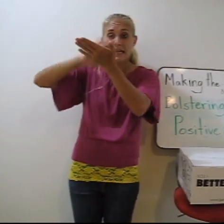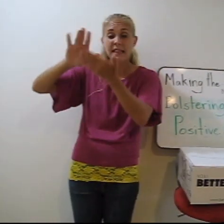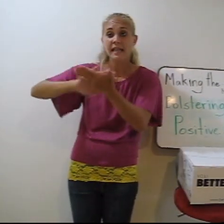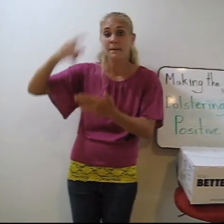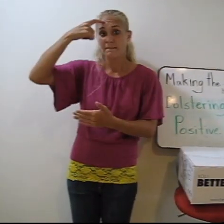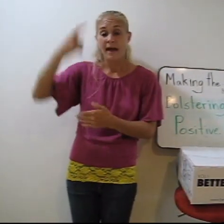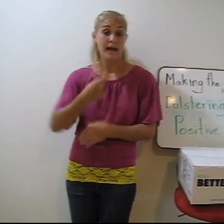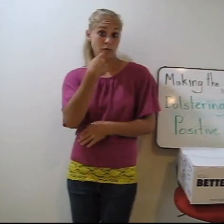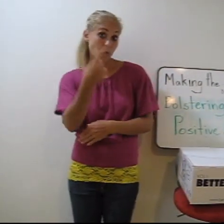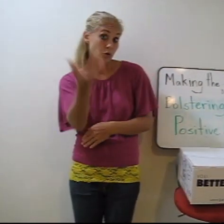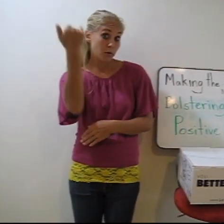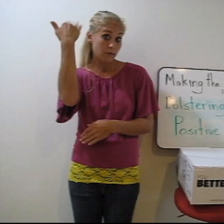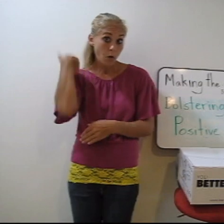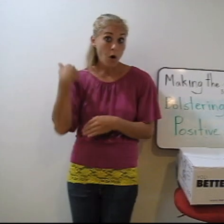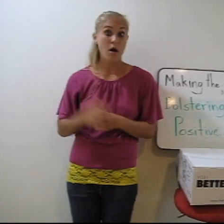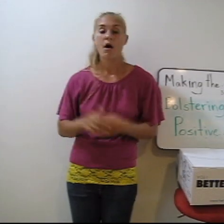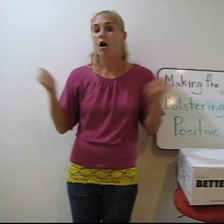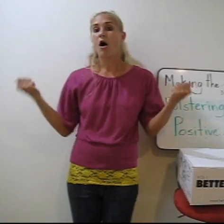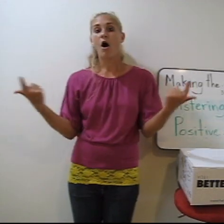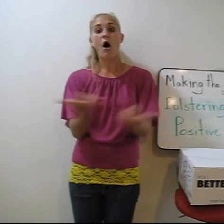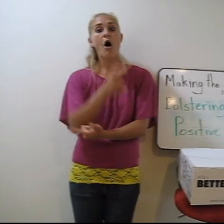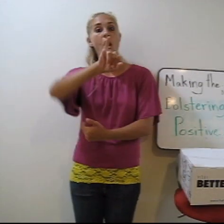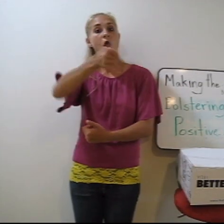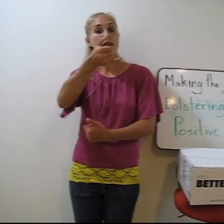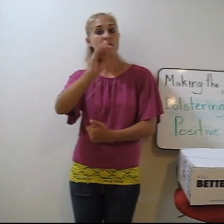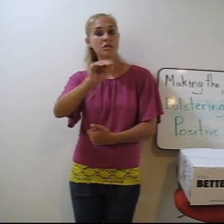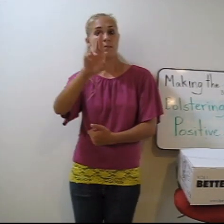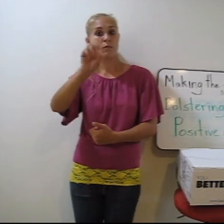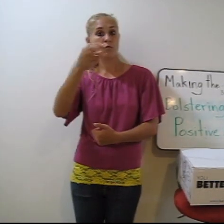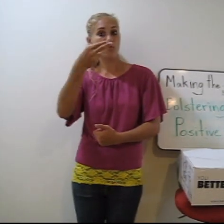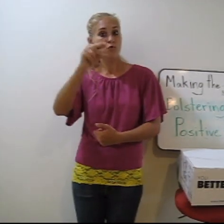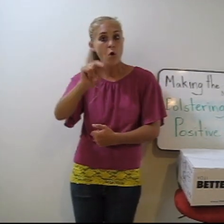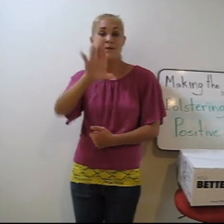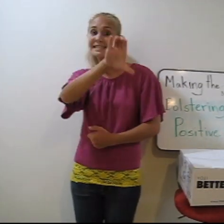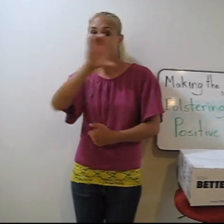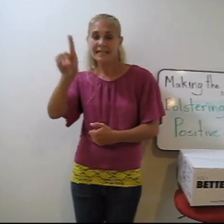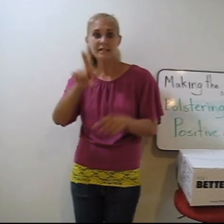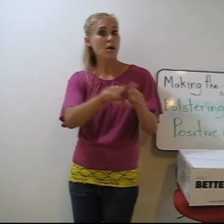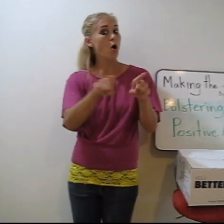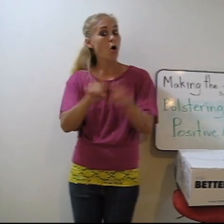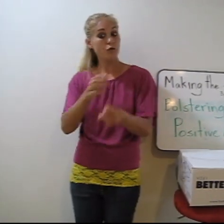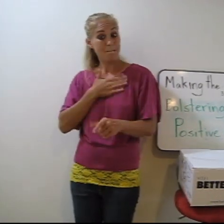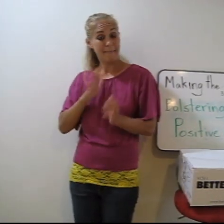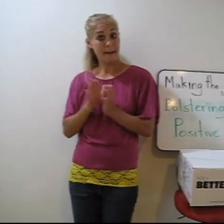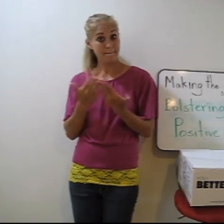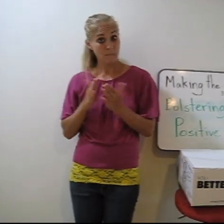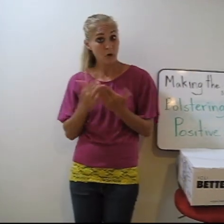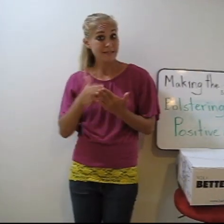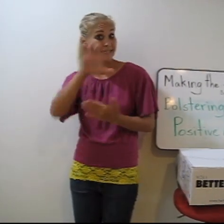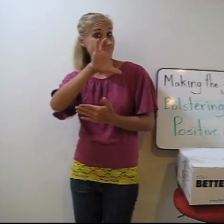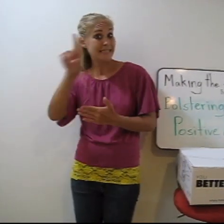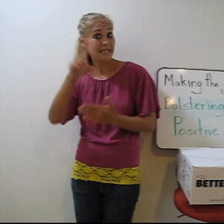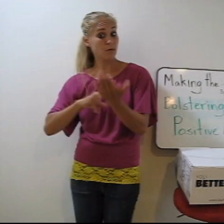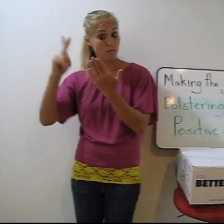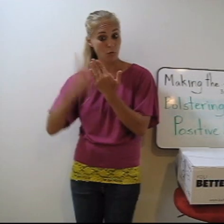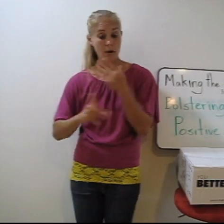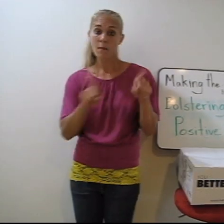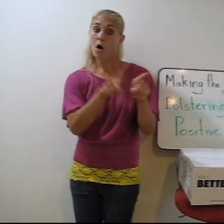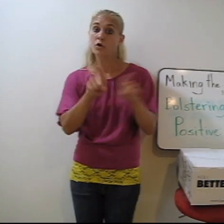before, I recommend all the Jim Rohn audio programs and certainly the Compound Effect book and audio program. You can also register to receive Seeds